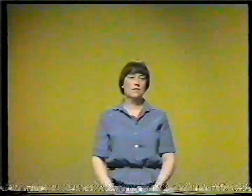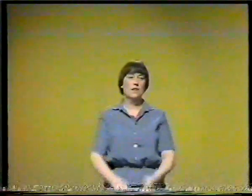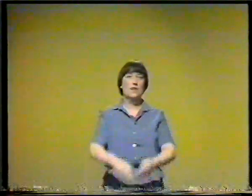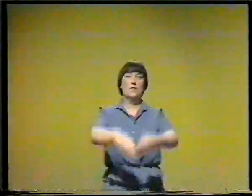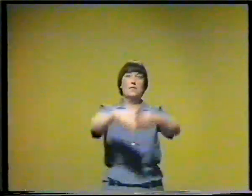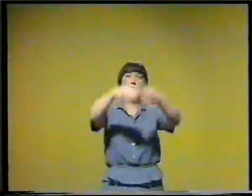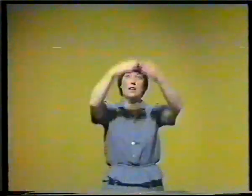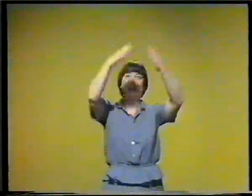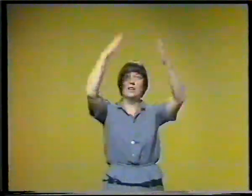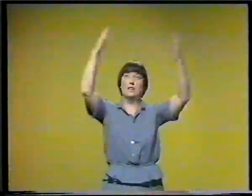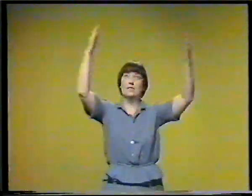The sky.